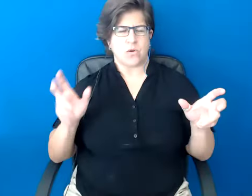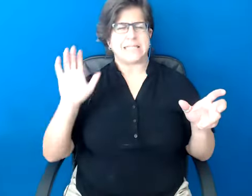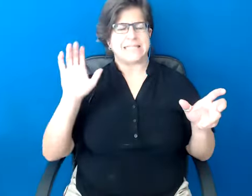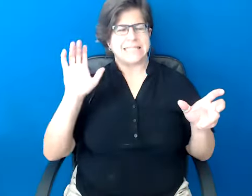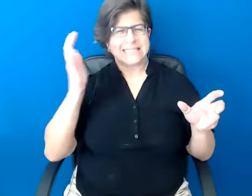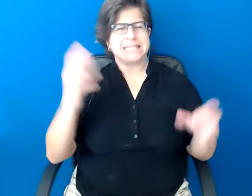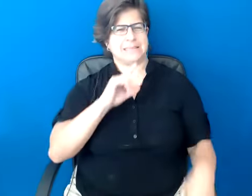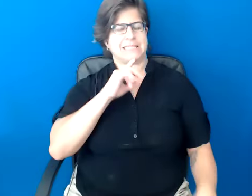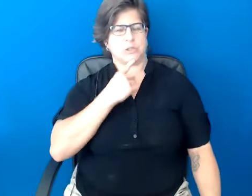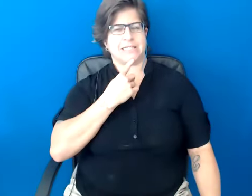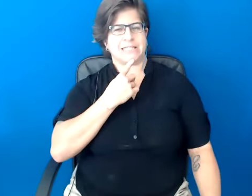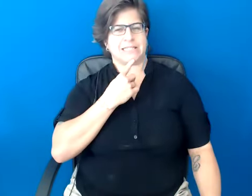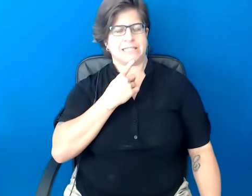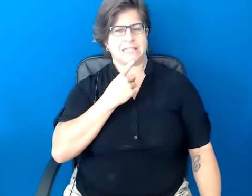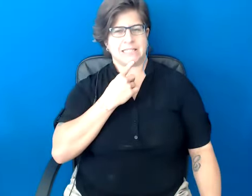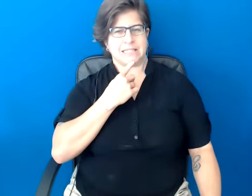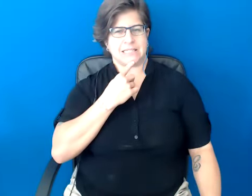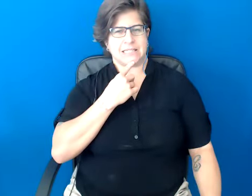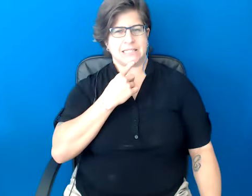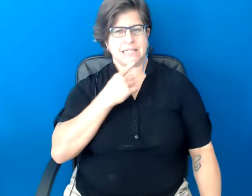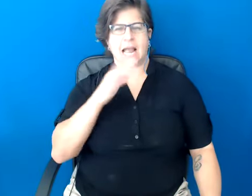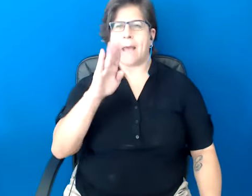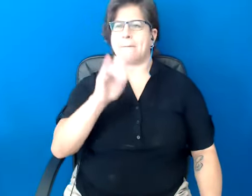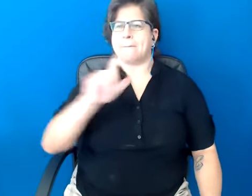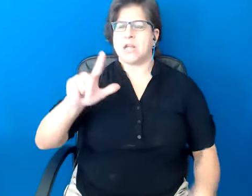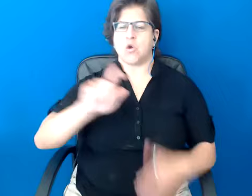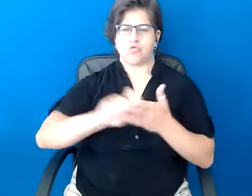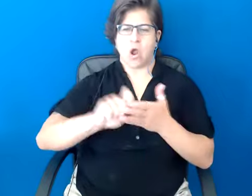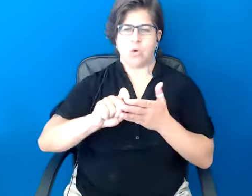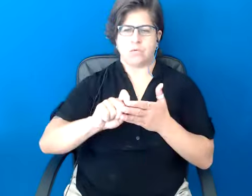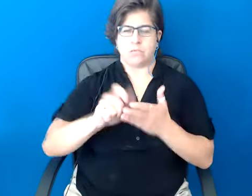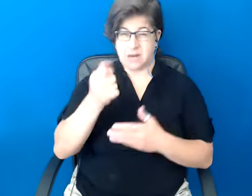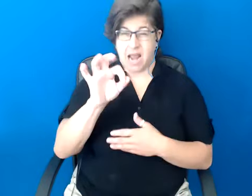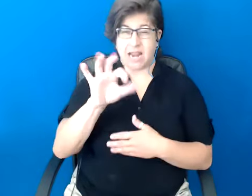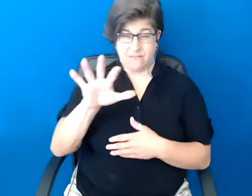views, whatever. It doesn't sound suggestive to me. It sounds pretty serious.